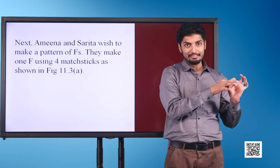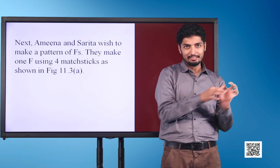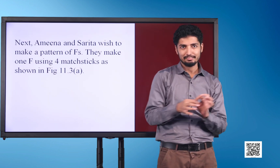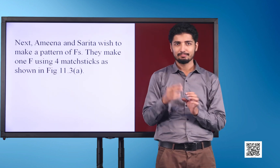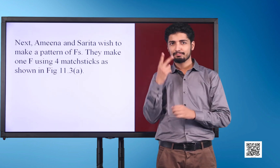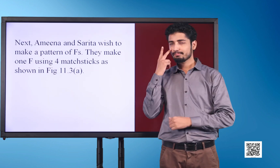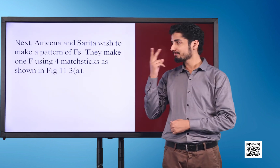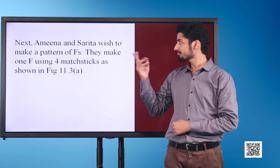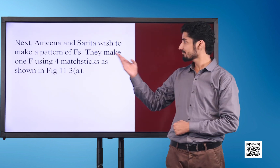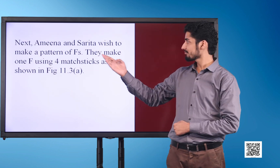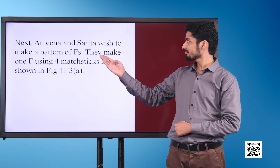Next,